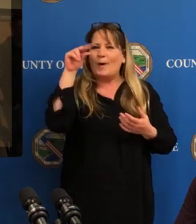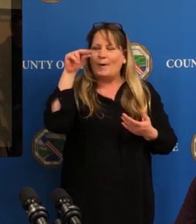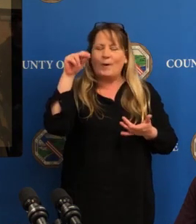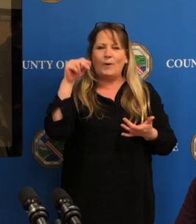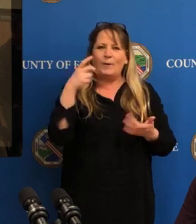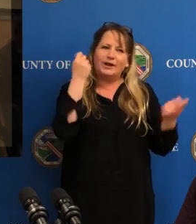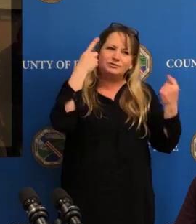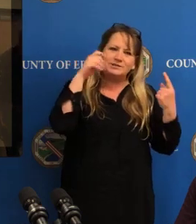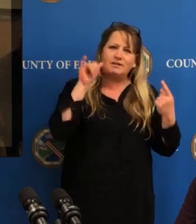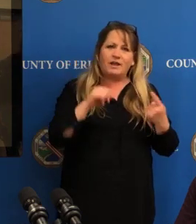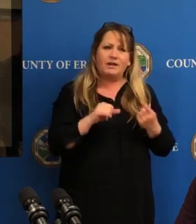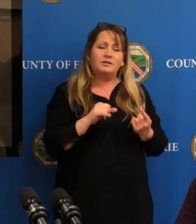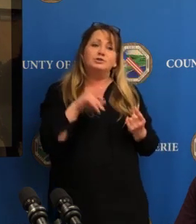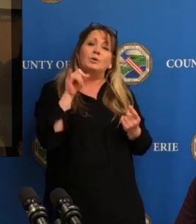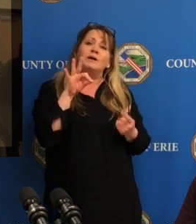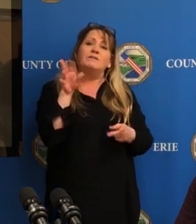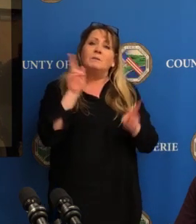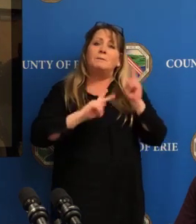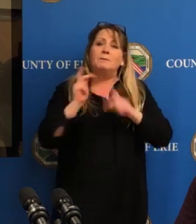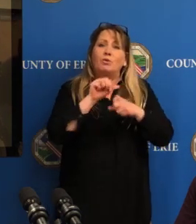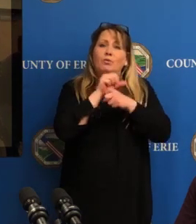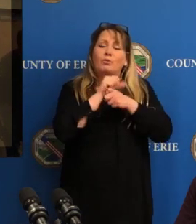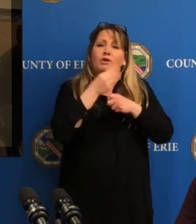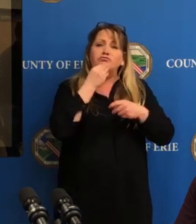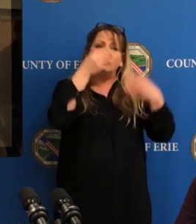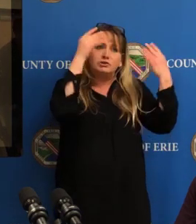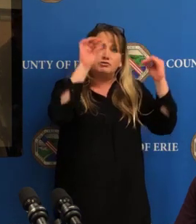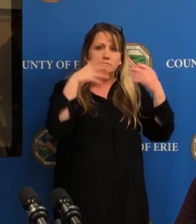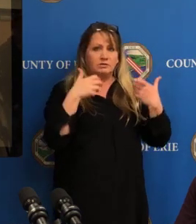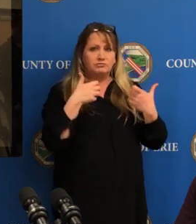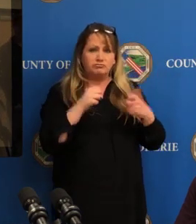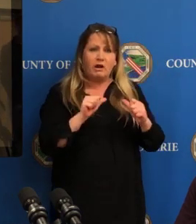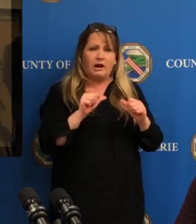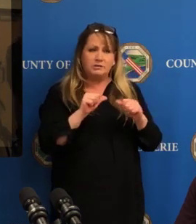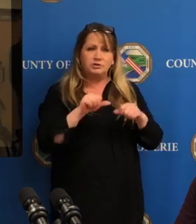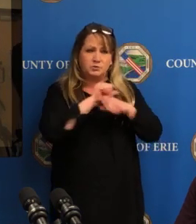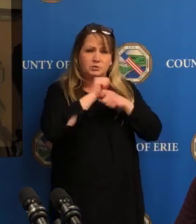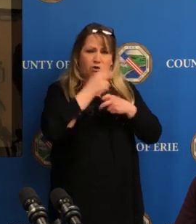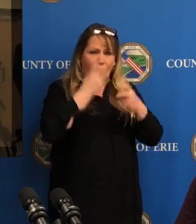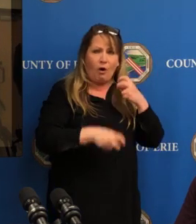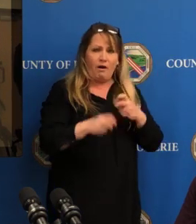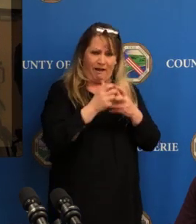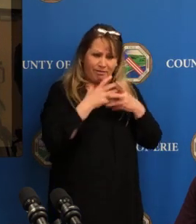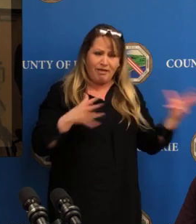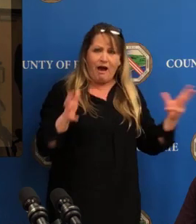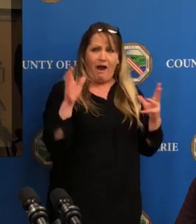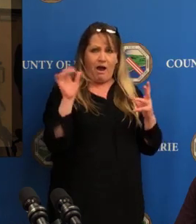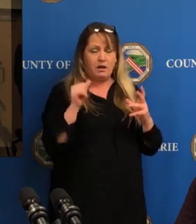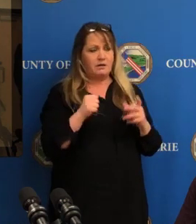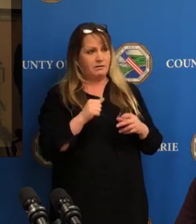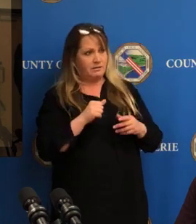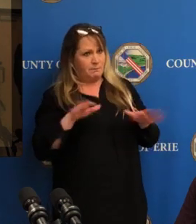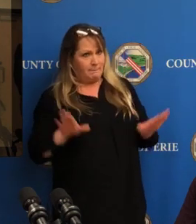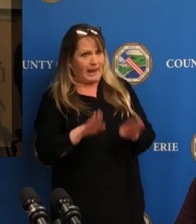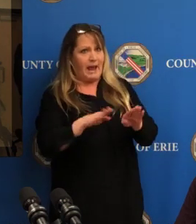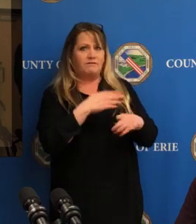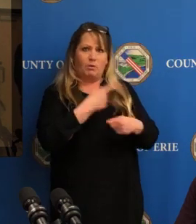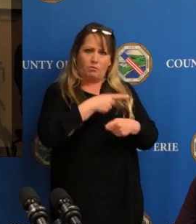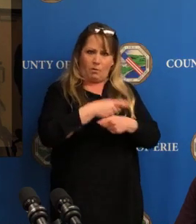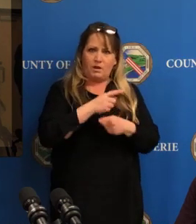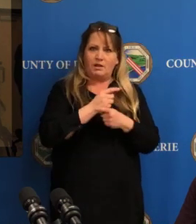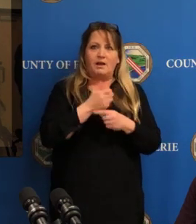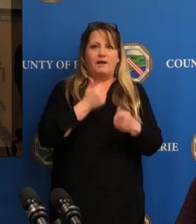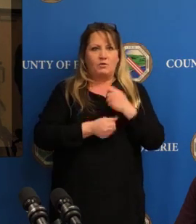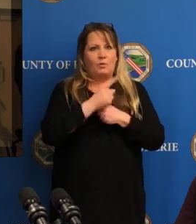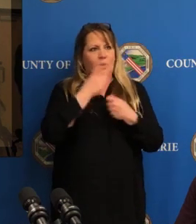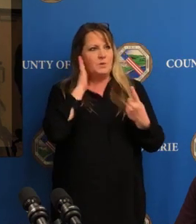be courteous to those people that are working at the grocery store. They're putting in tremendous hours like a lot of other people. Act appropriately, and we'll all get through this